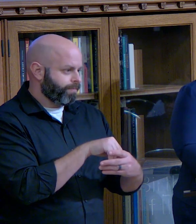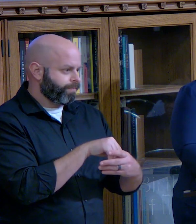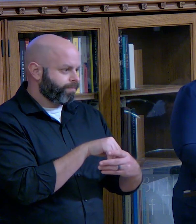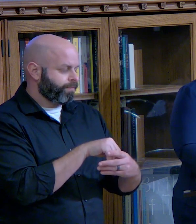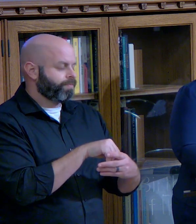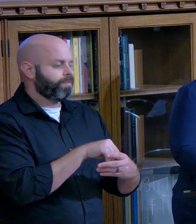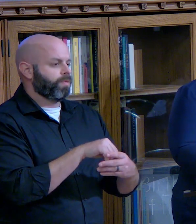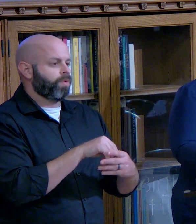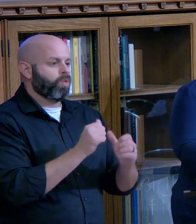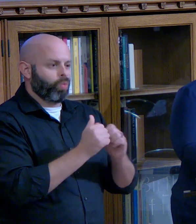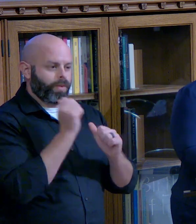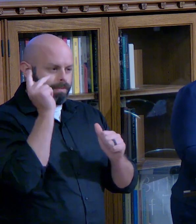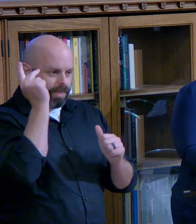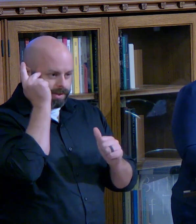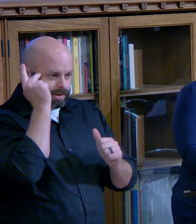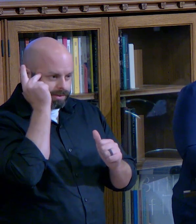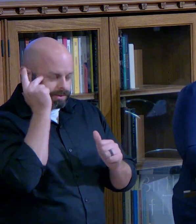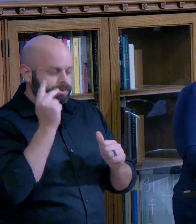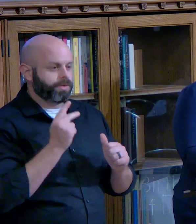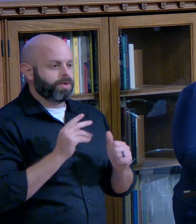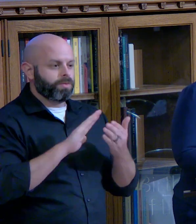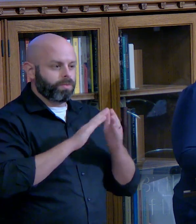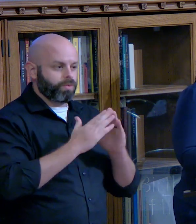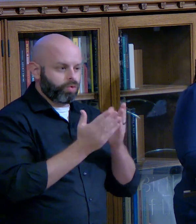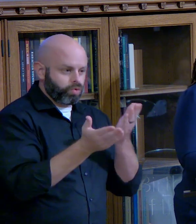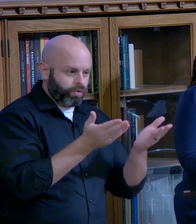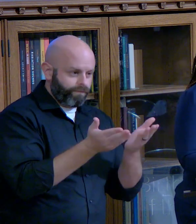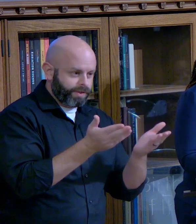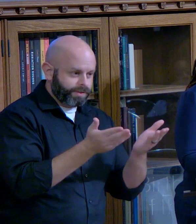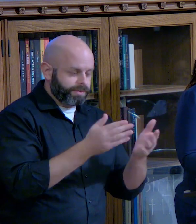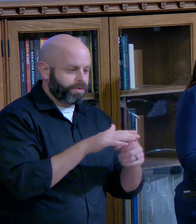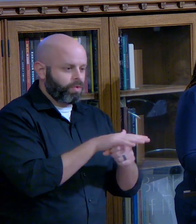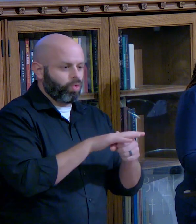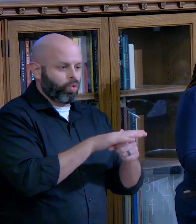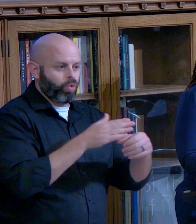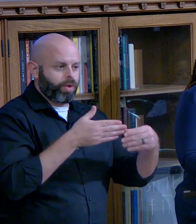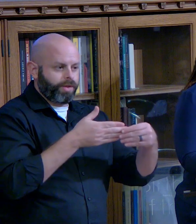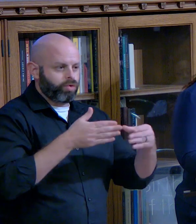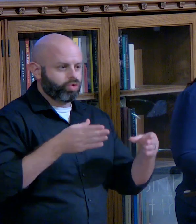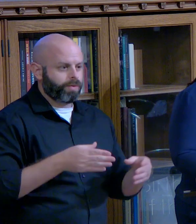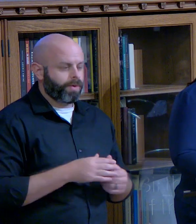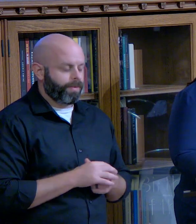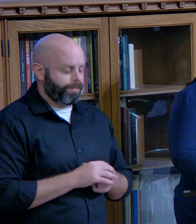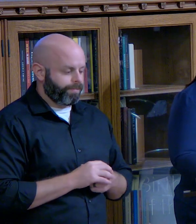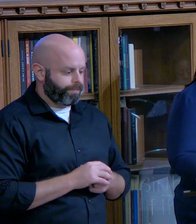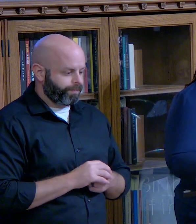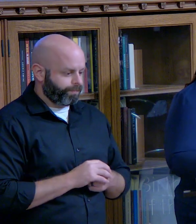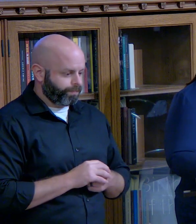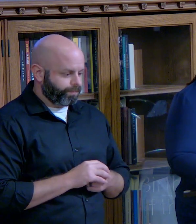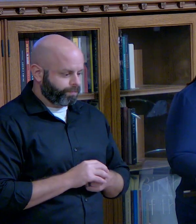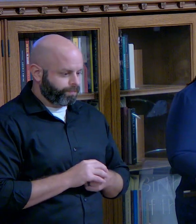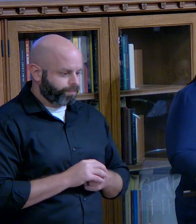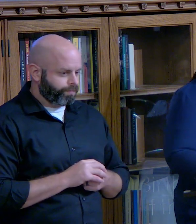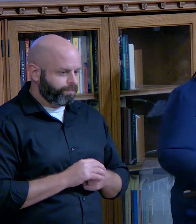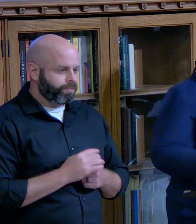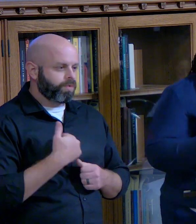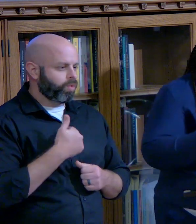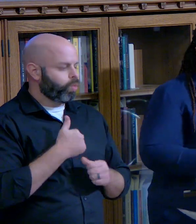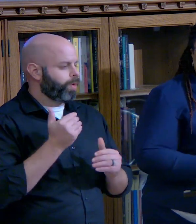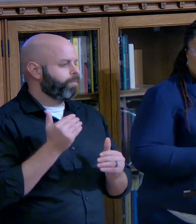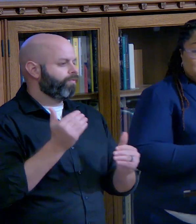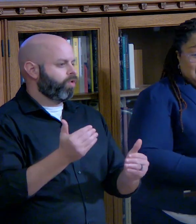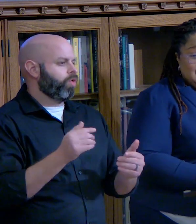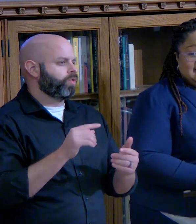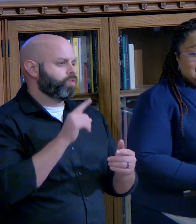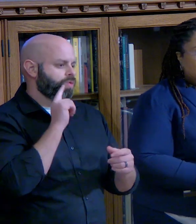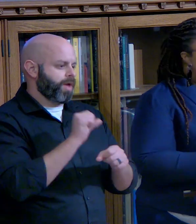in politics community service and local leadership but we move on to